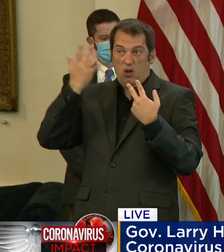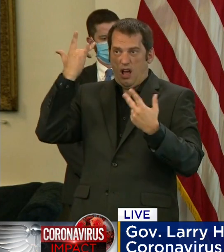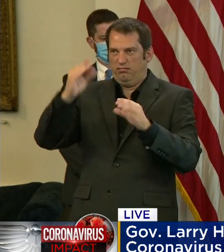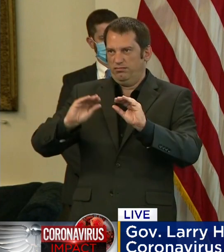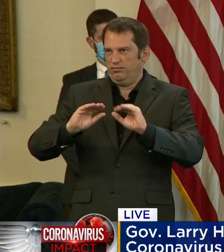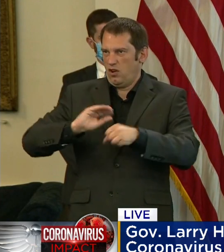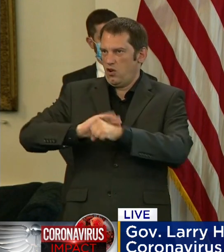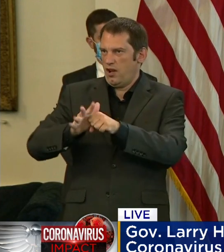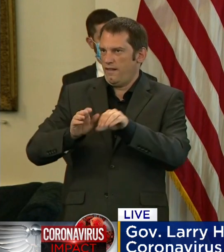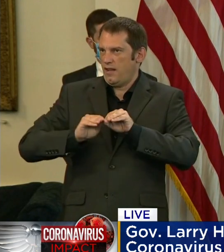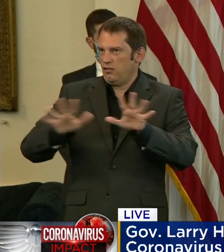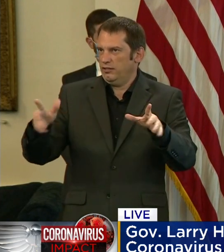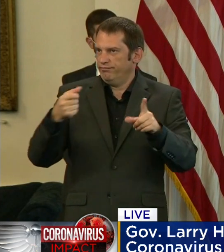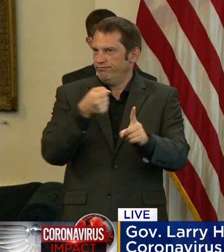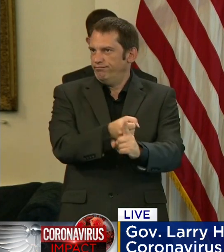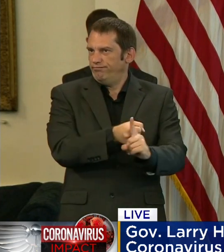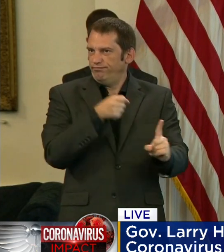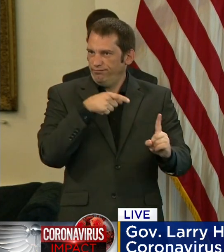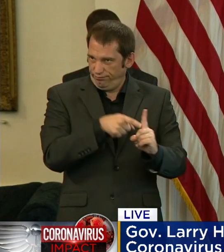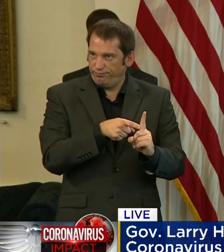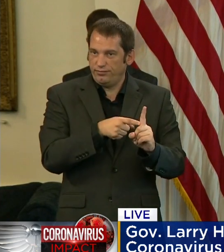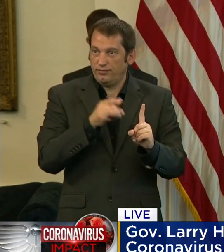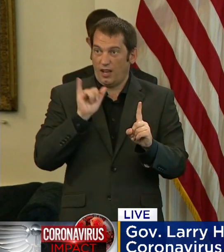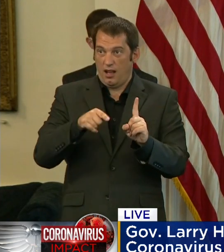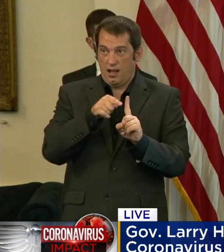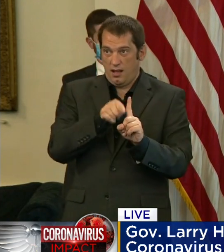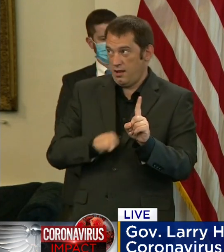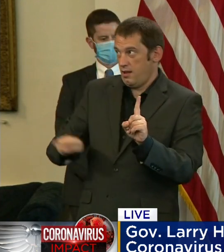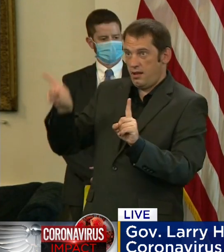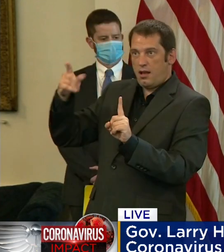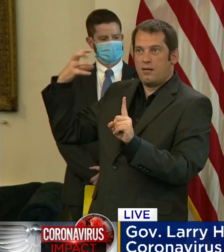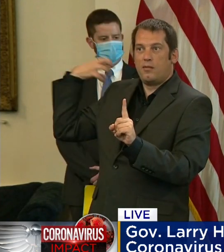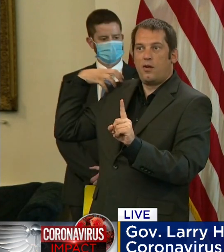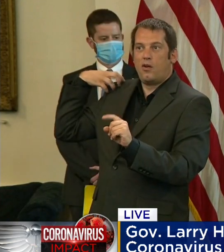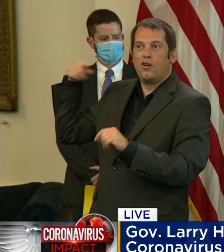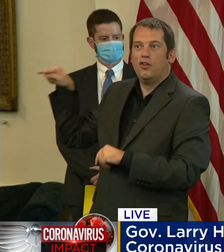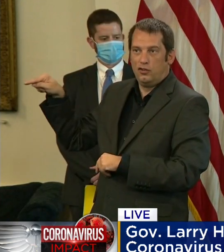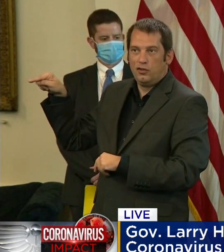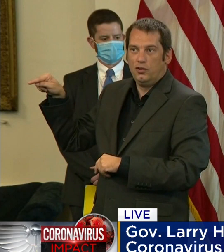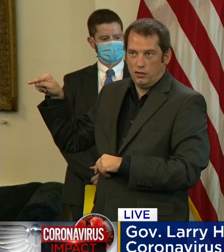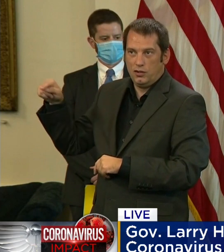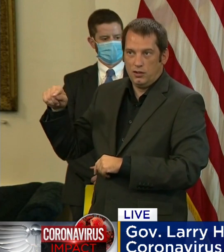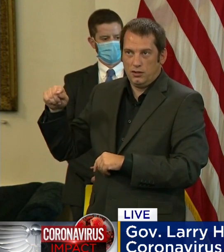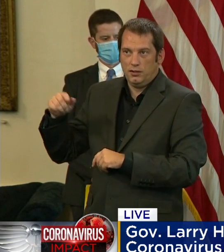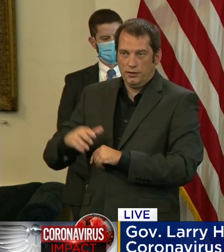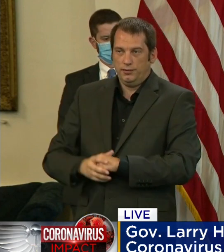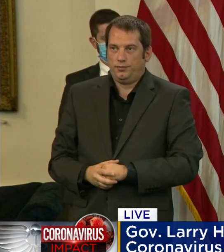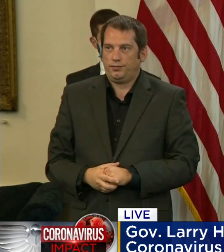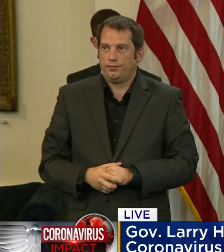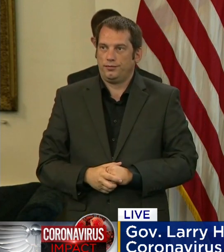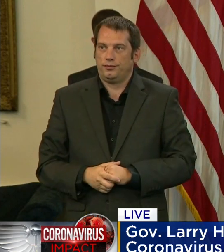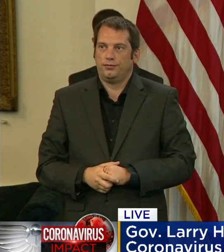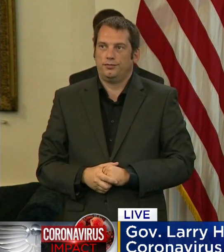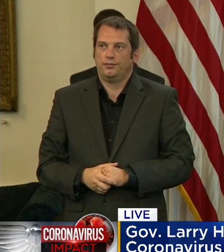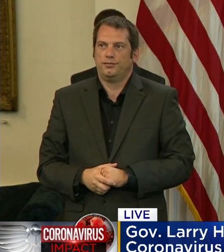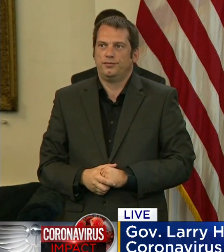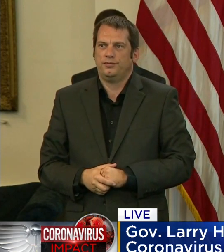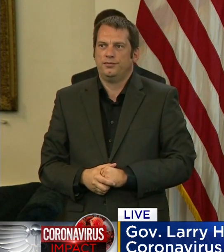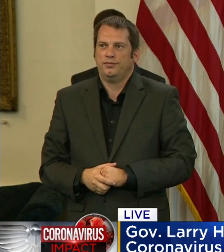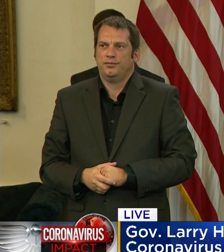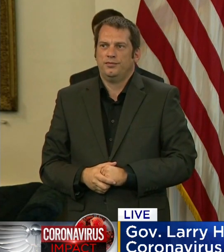In fact, a recent spike in criminal activity led the FBI to issue a national warning about fraud in the unemployment insurance